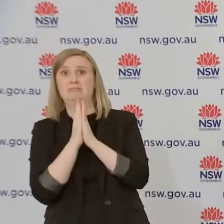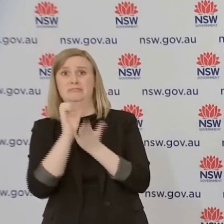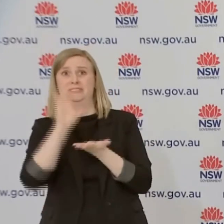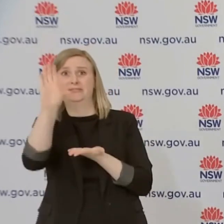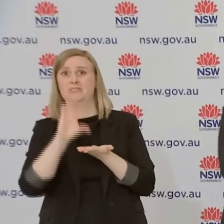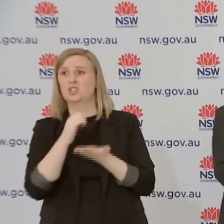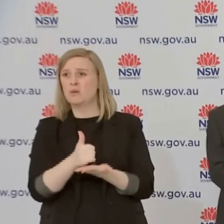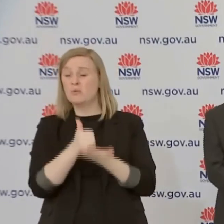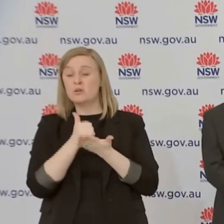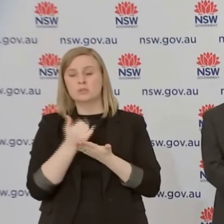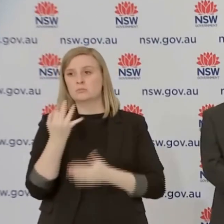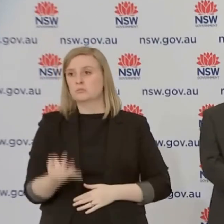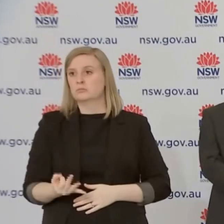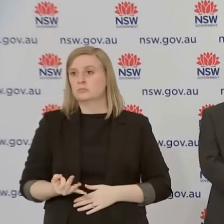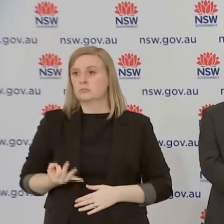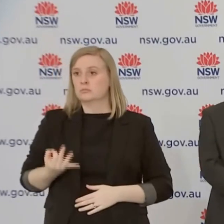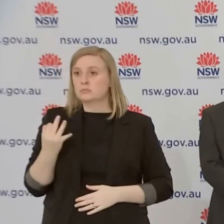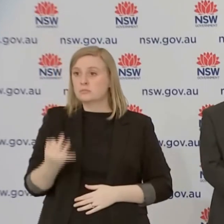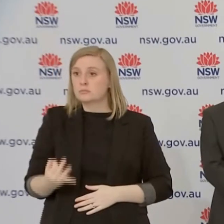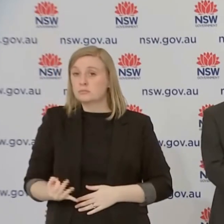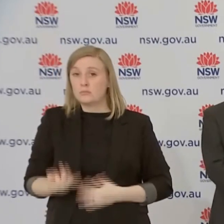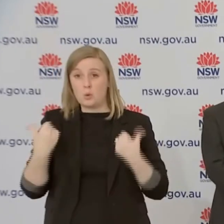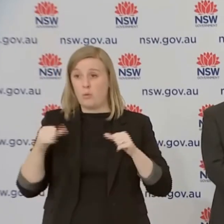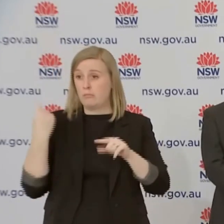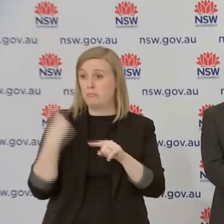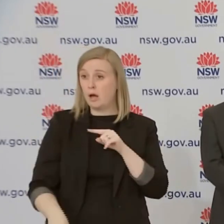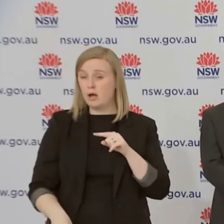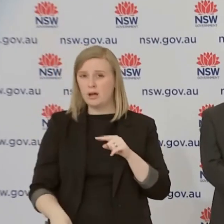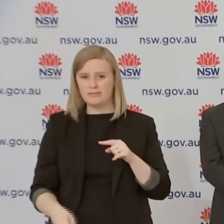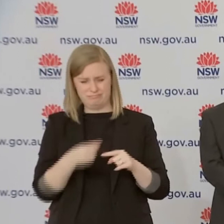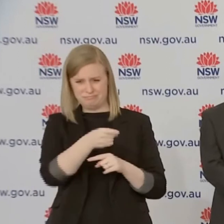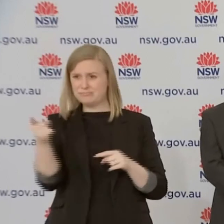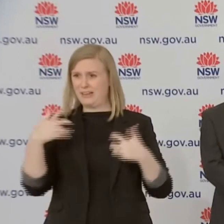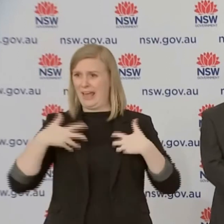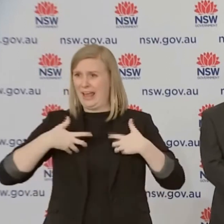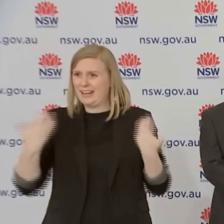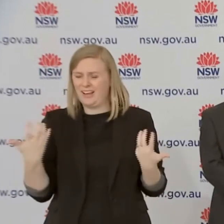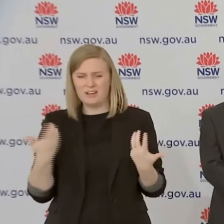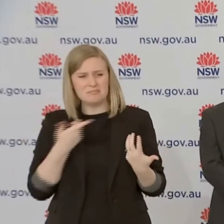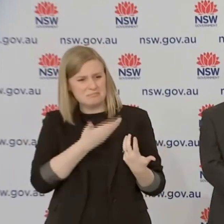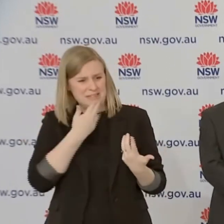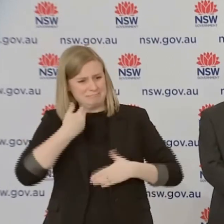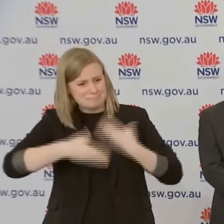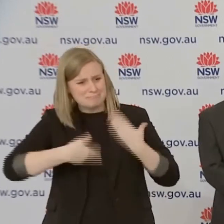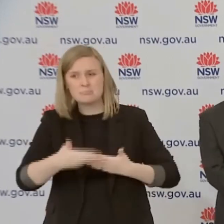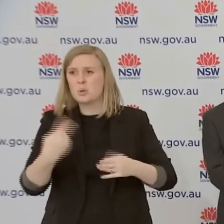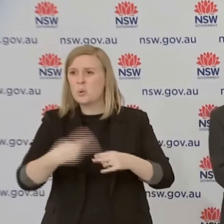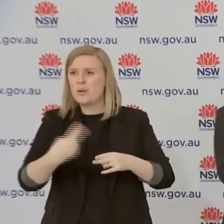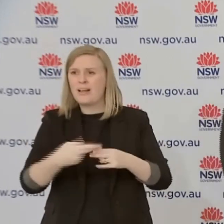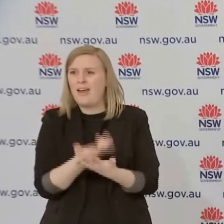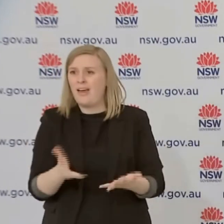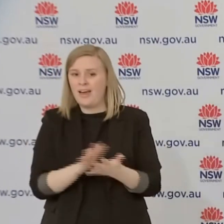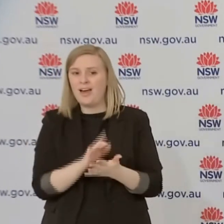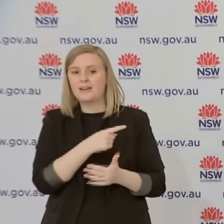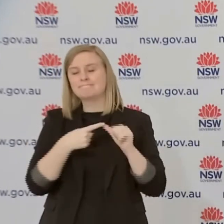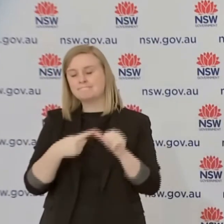the government do to ensure that the rollout of business support can be improved, because the anger is quite high? No, certainly, and we want to make sure we get the dollars out the door as quickly as